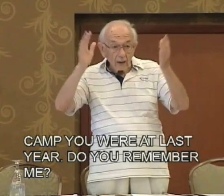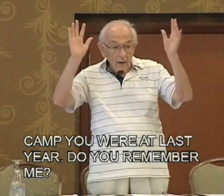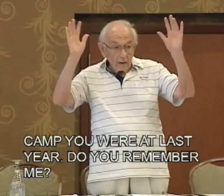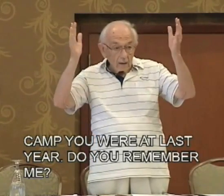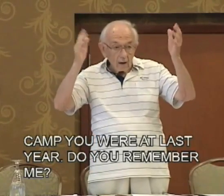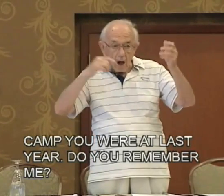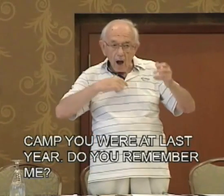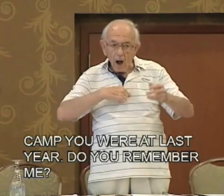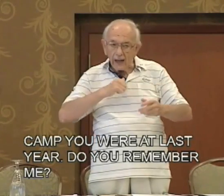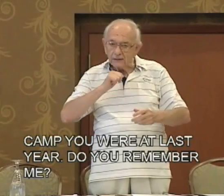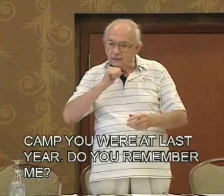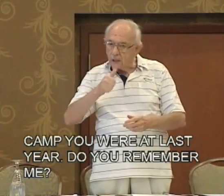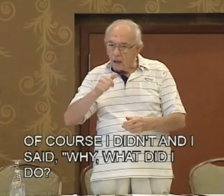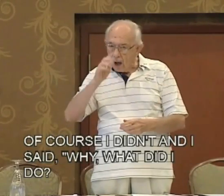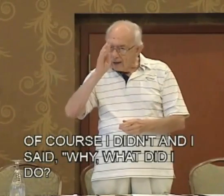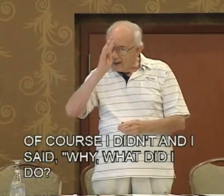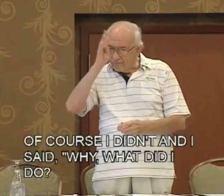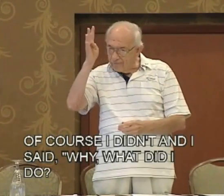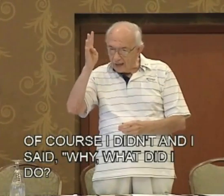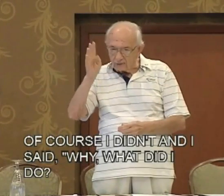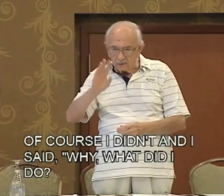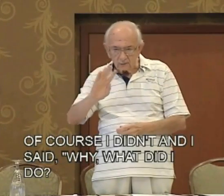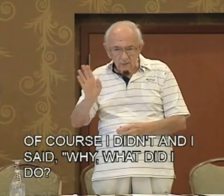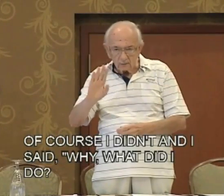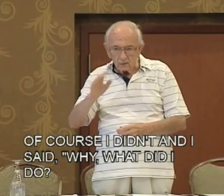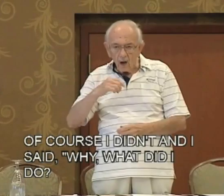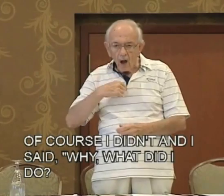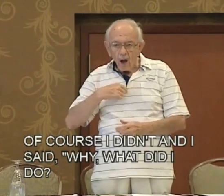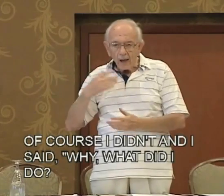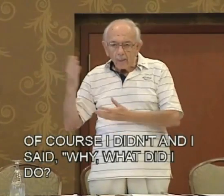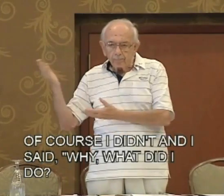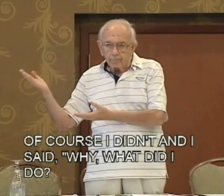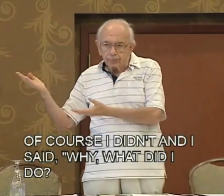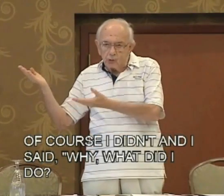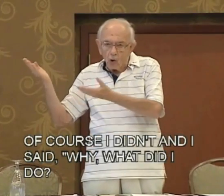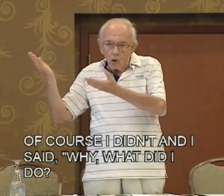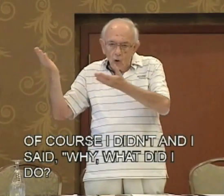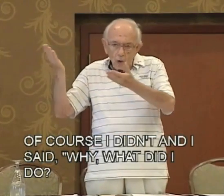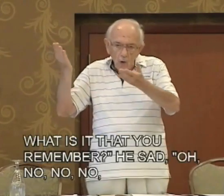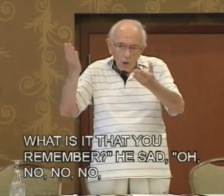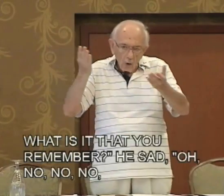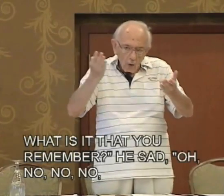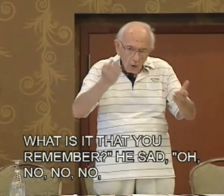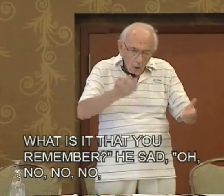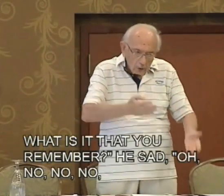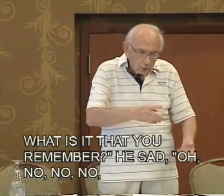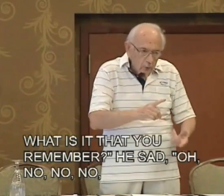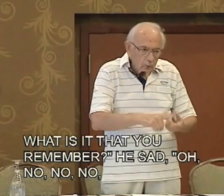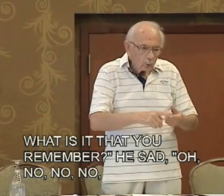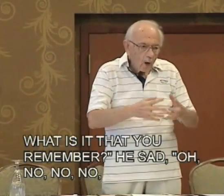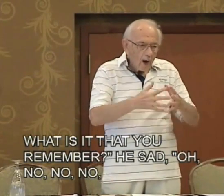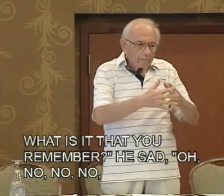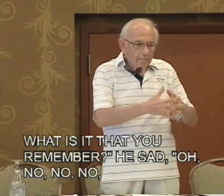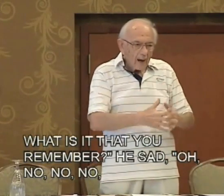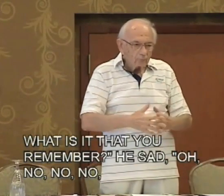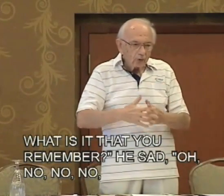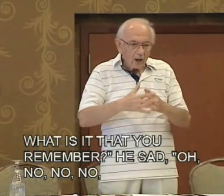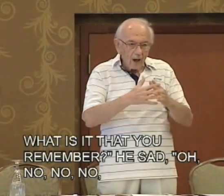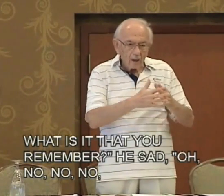as a way of applauding for deaf people and I learned that from you I appreciate your invention and I said oh no no I didn't